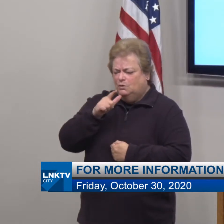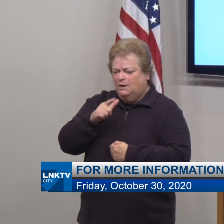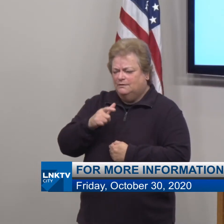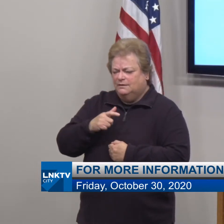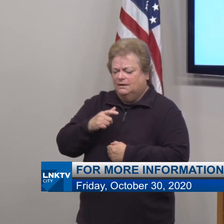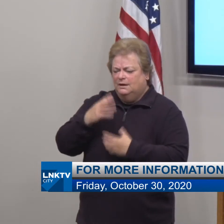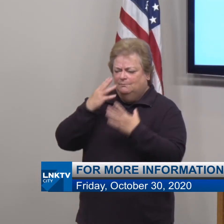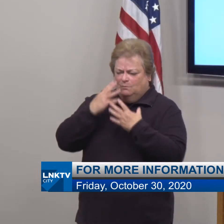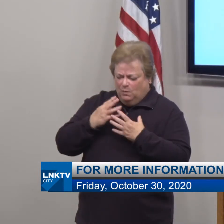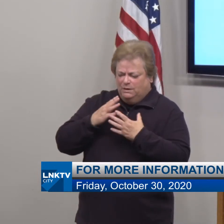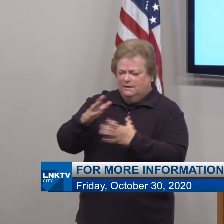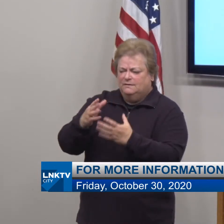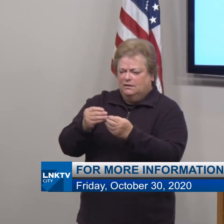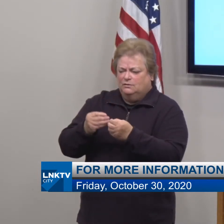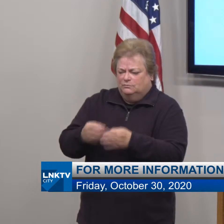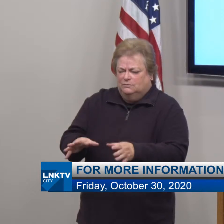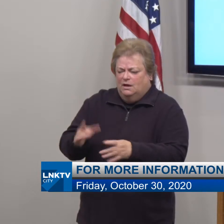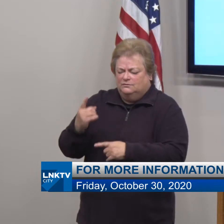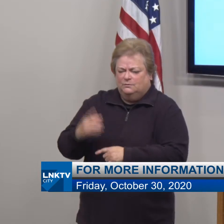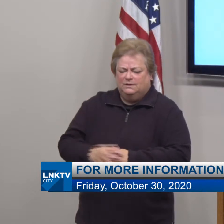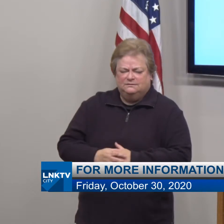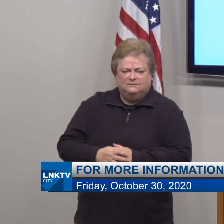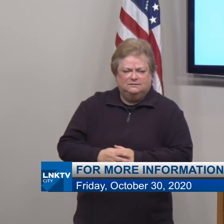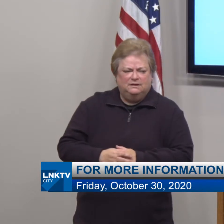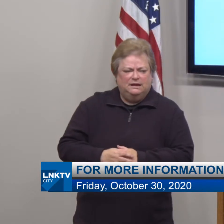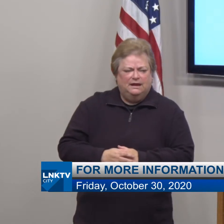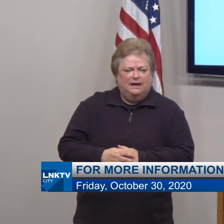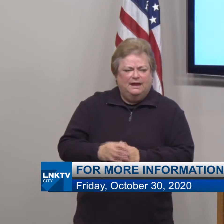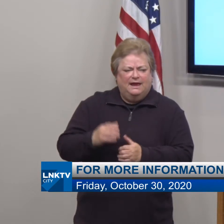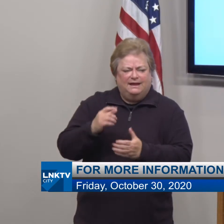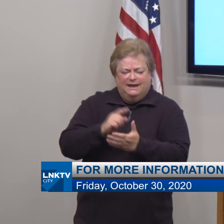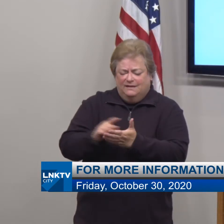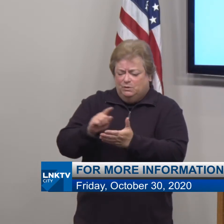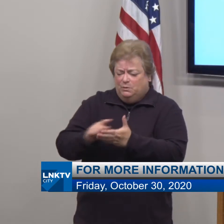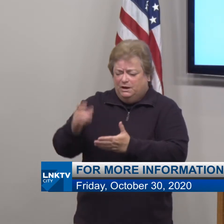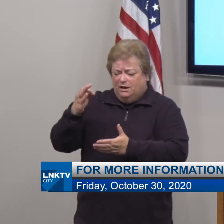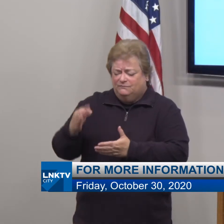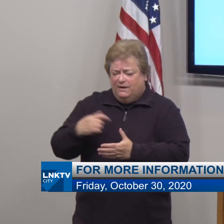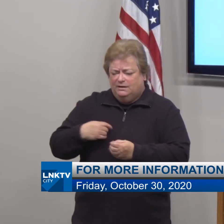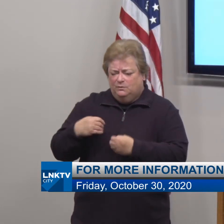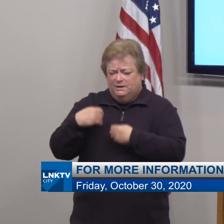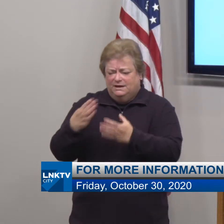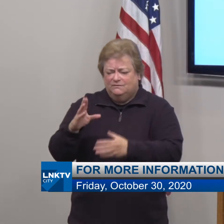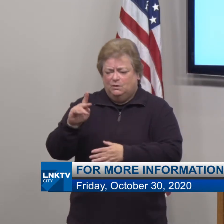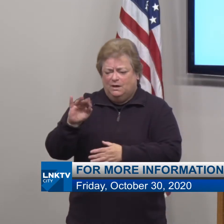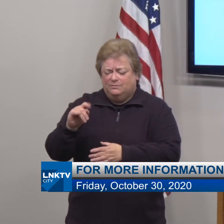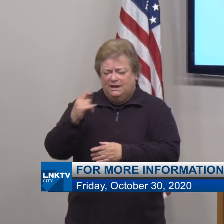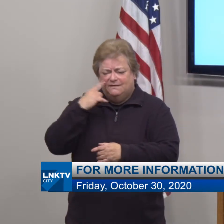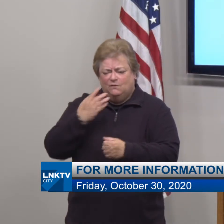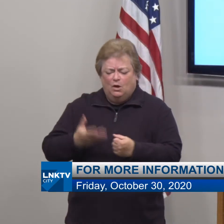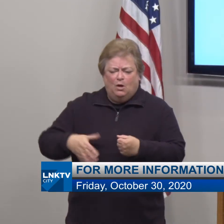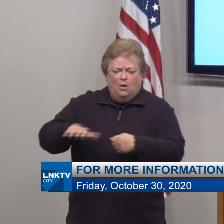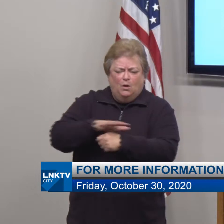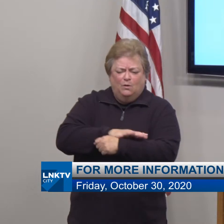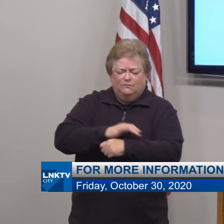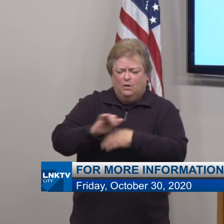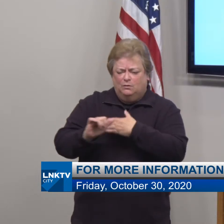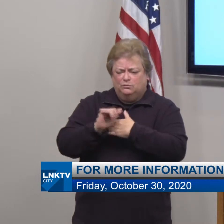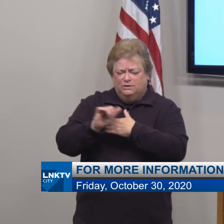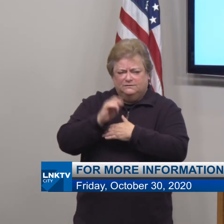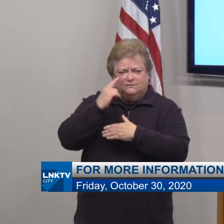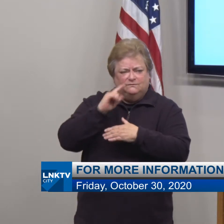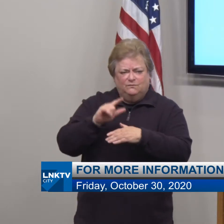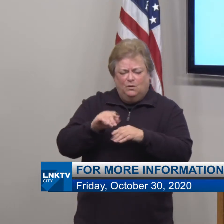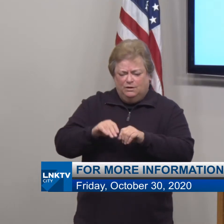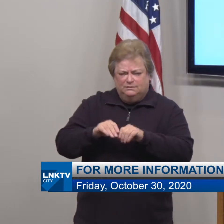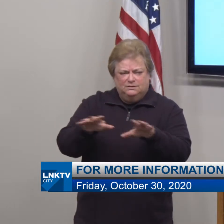ones. And as is our practice each Friday, we are here to provide you with an update on the overall level of risk of transmission